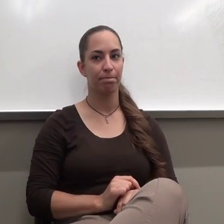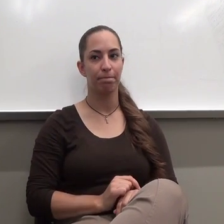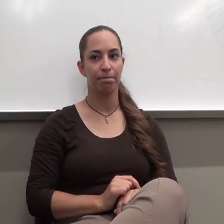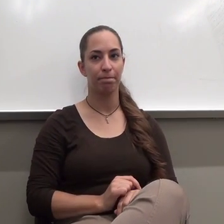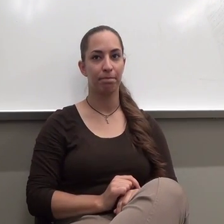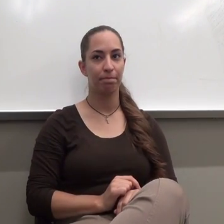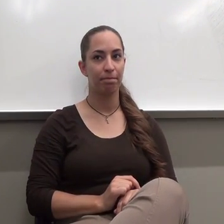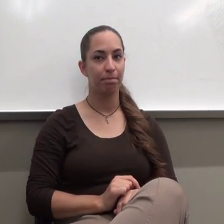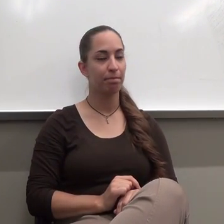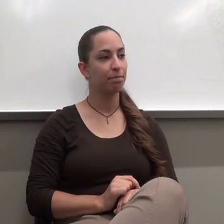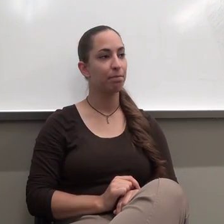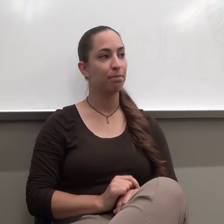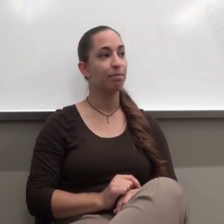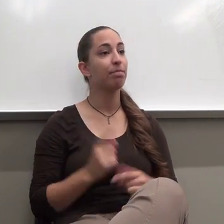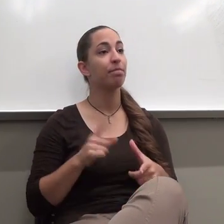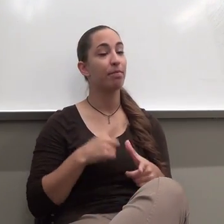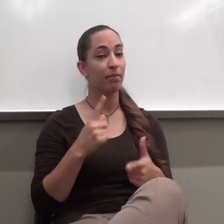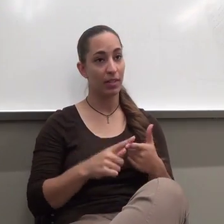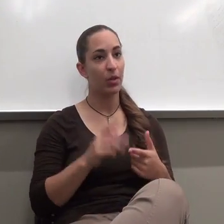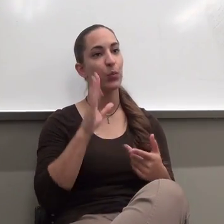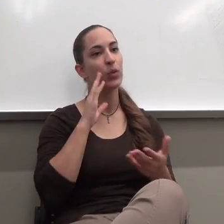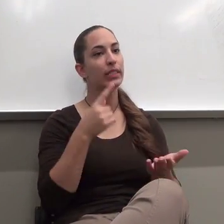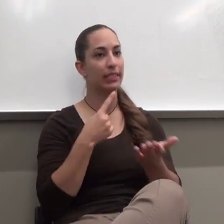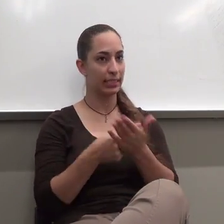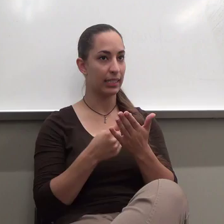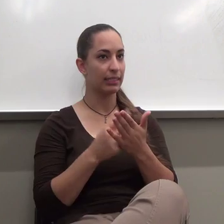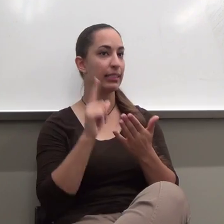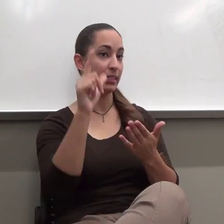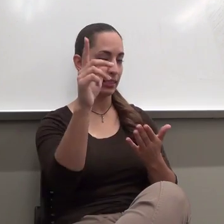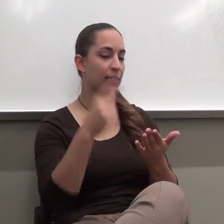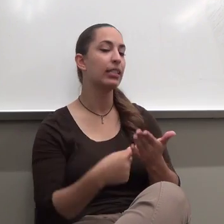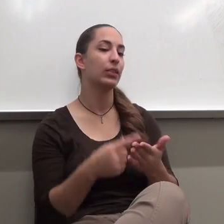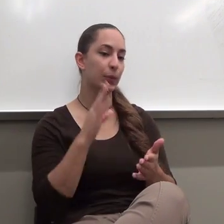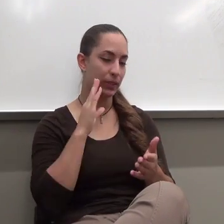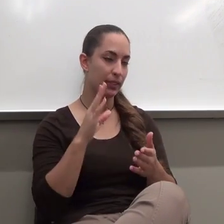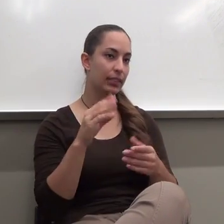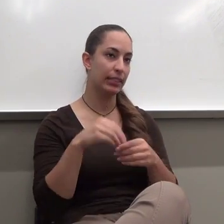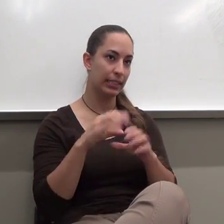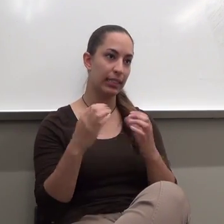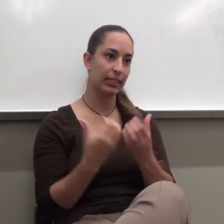And then we will talk about this in class, but only start on this after you have finished your paper.